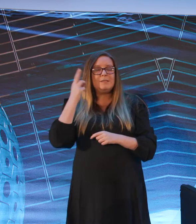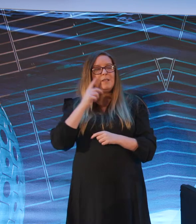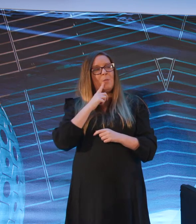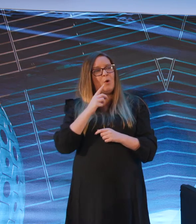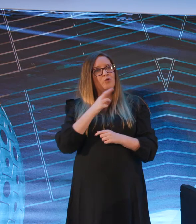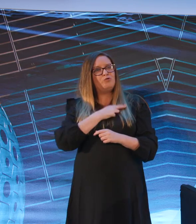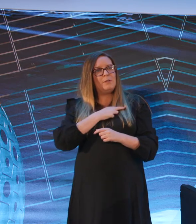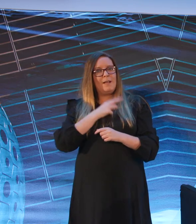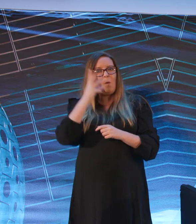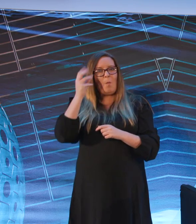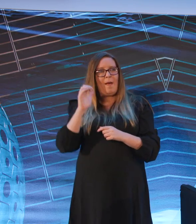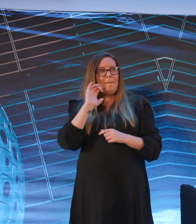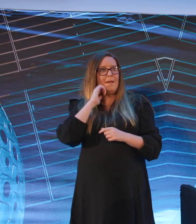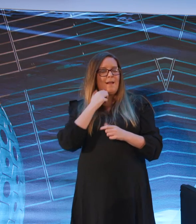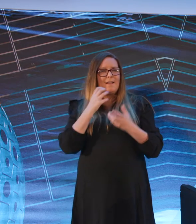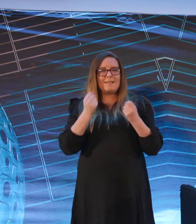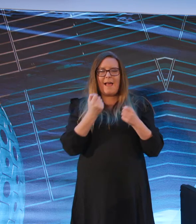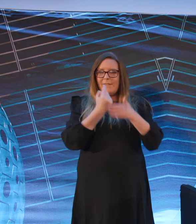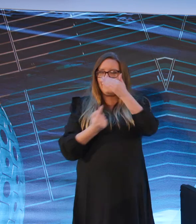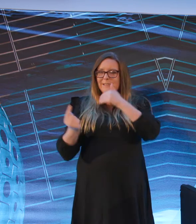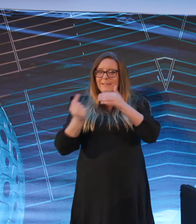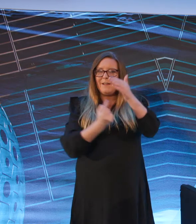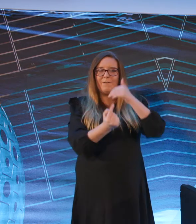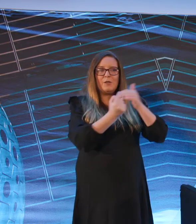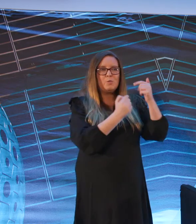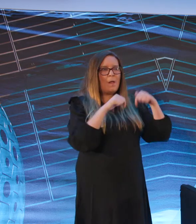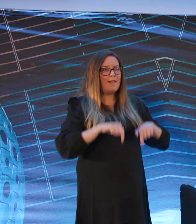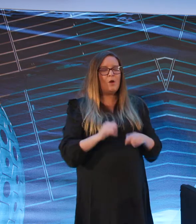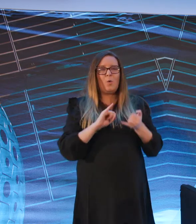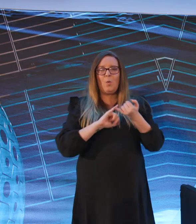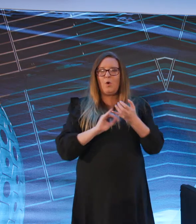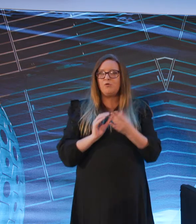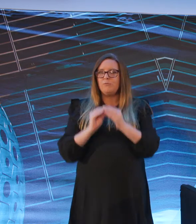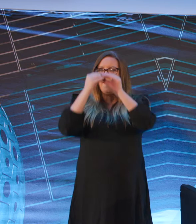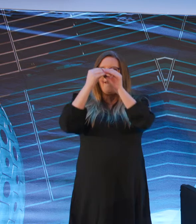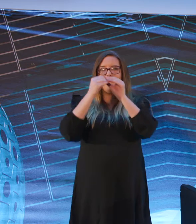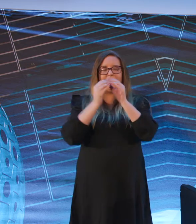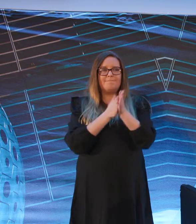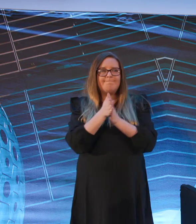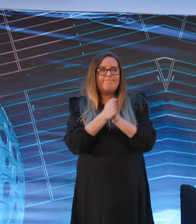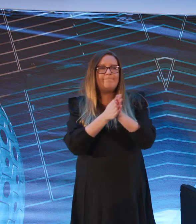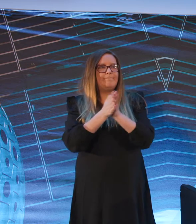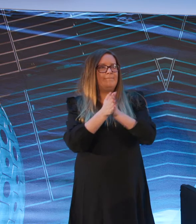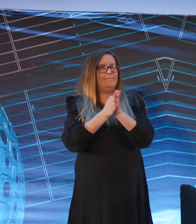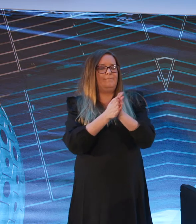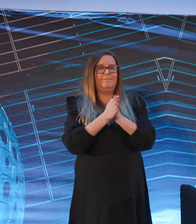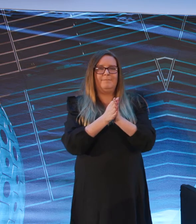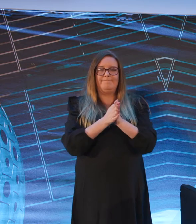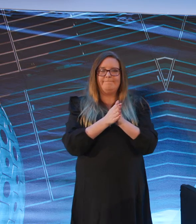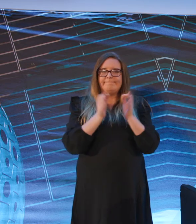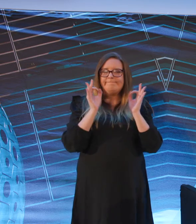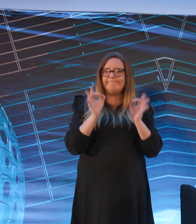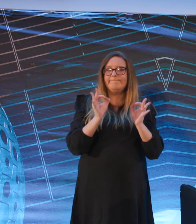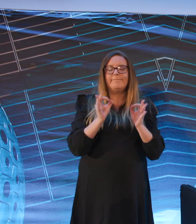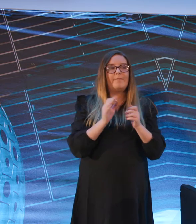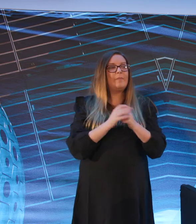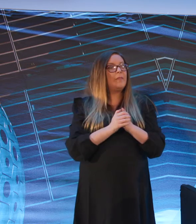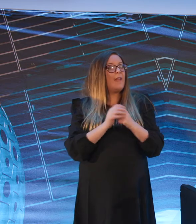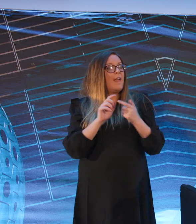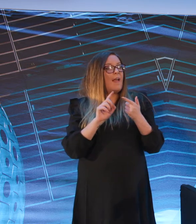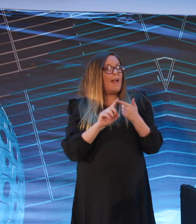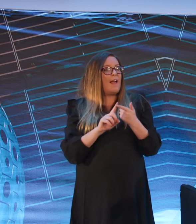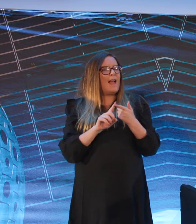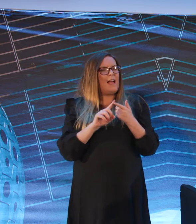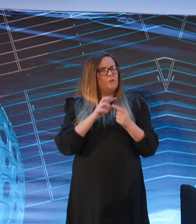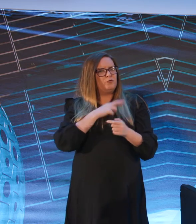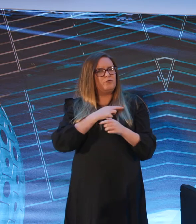creative, compassionate, and ambitious individuals who make our community, and also to our very strong